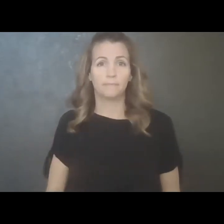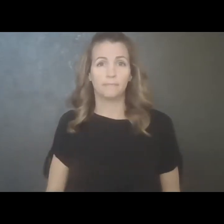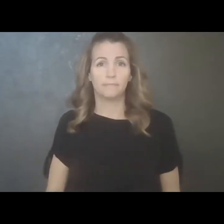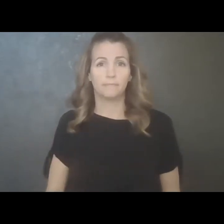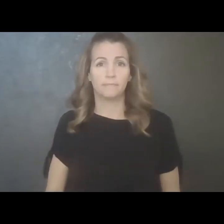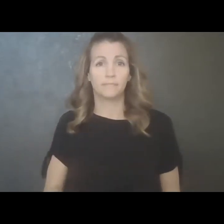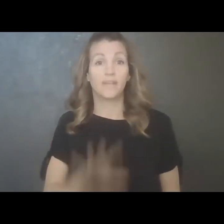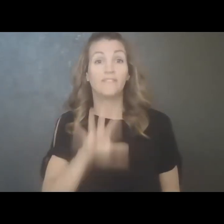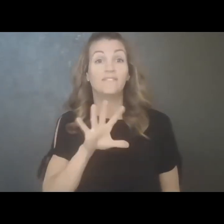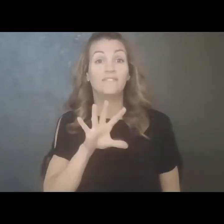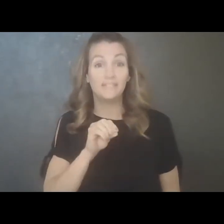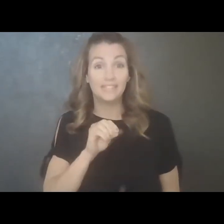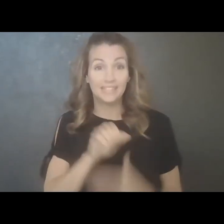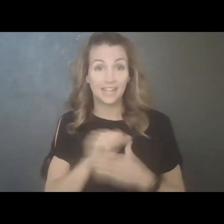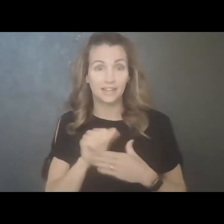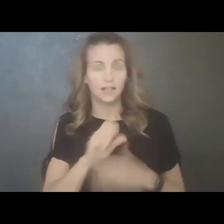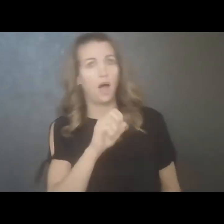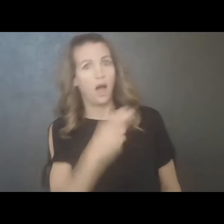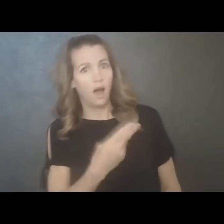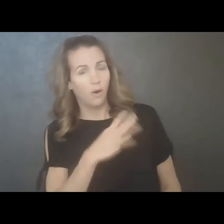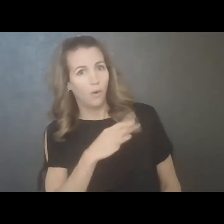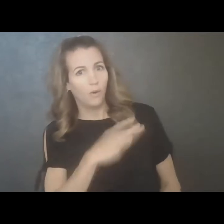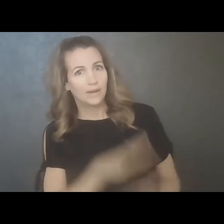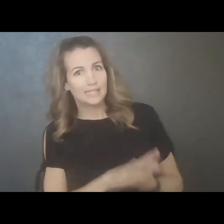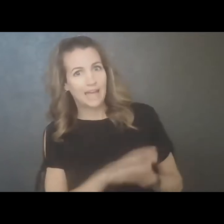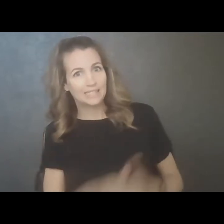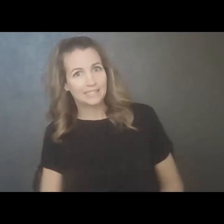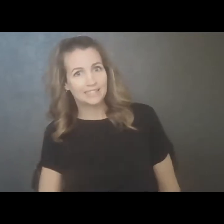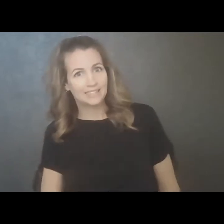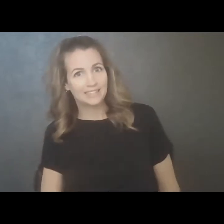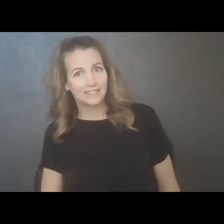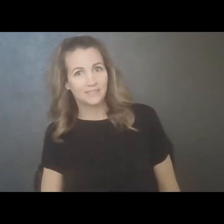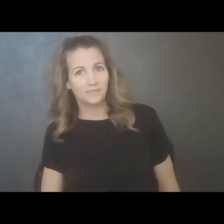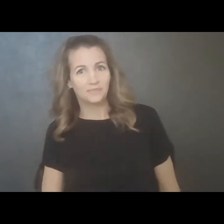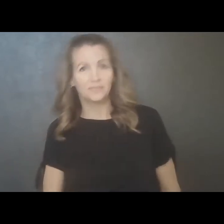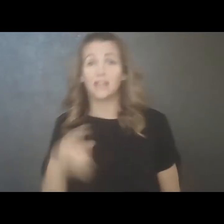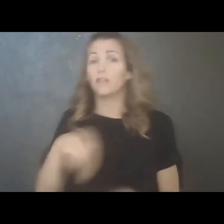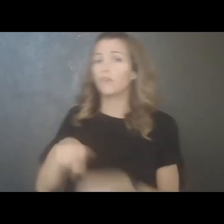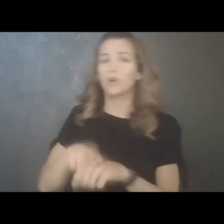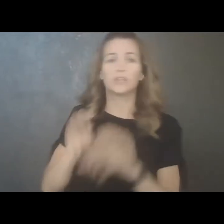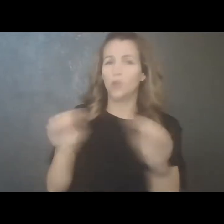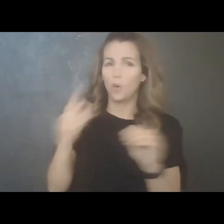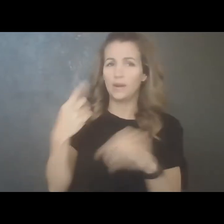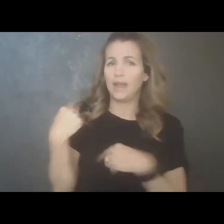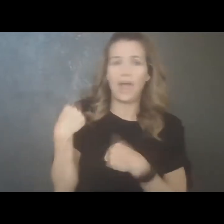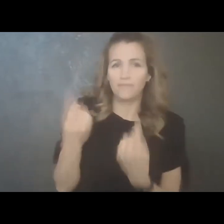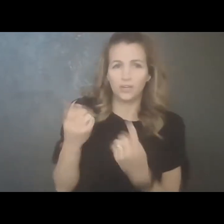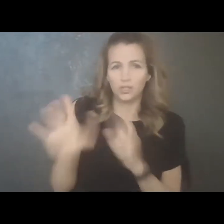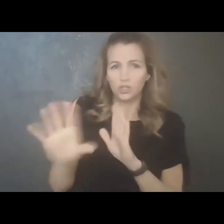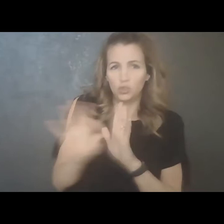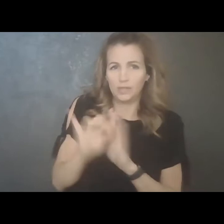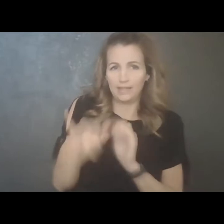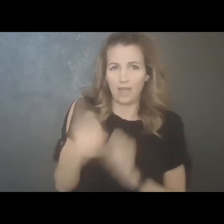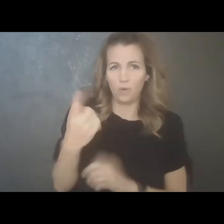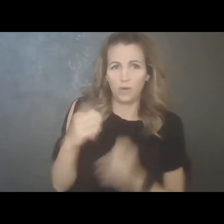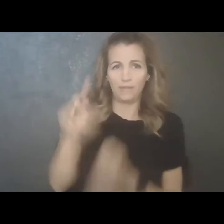was $50. Oh, nice. In the mine, there was $50. And of course, no one ever chooses this one. This is the one with the question mark